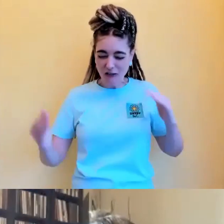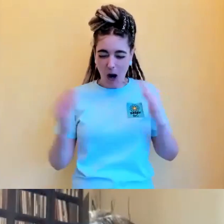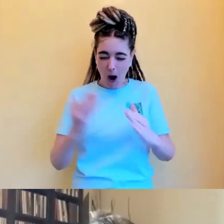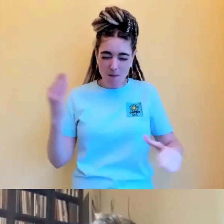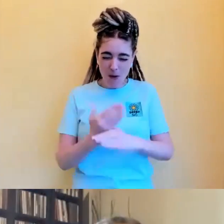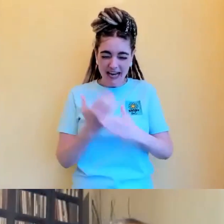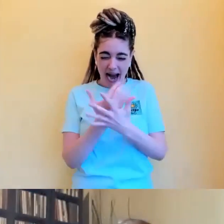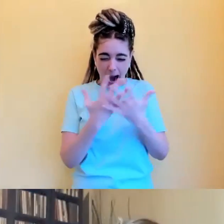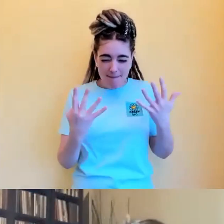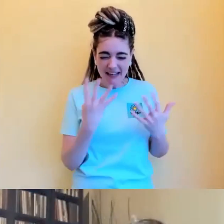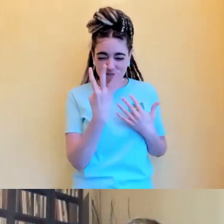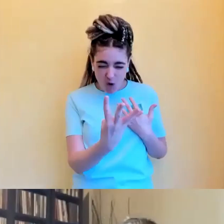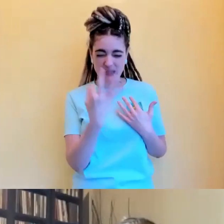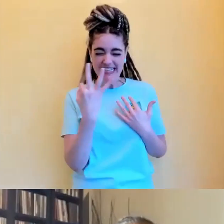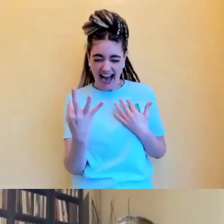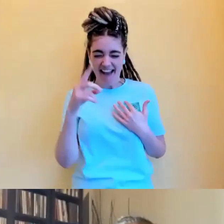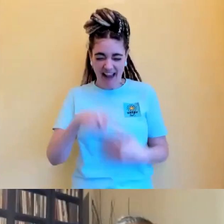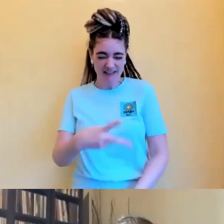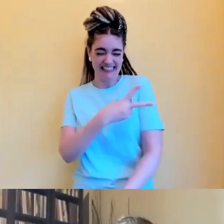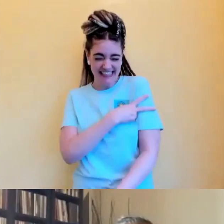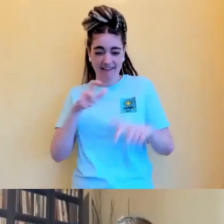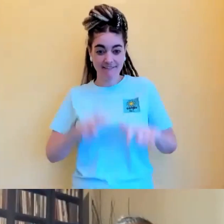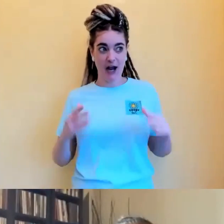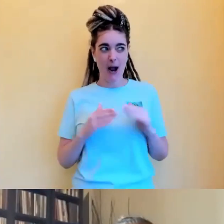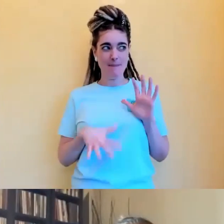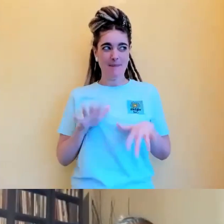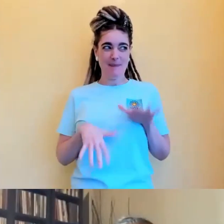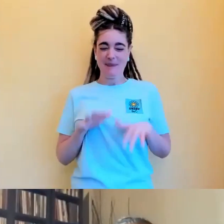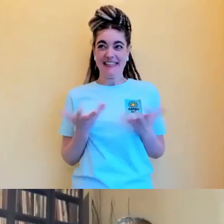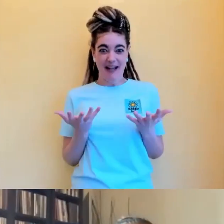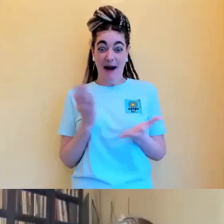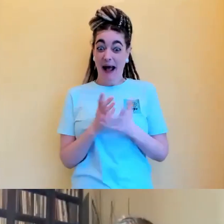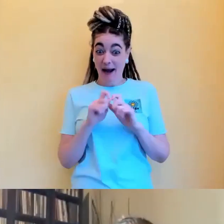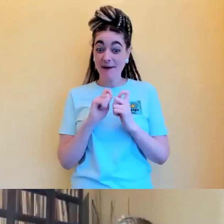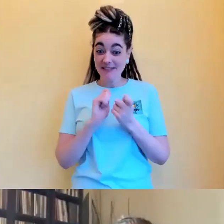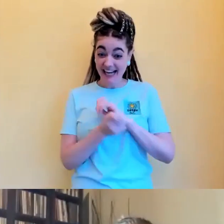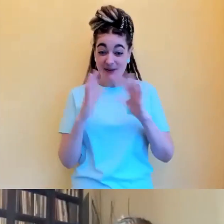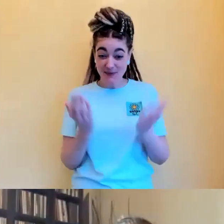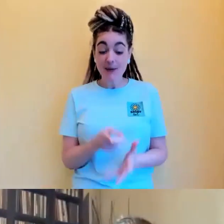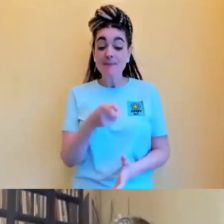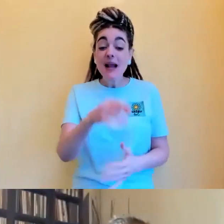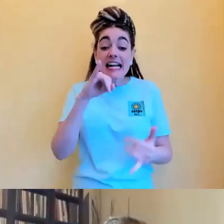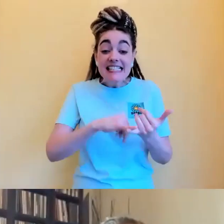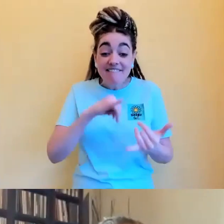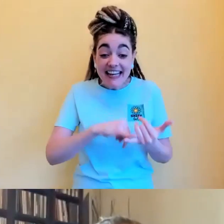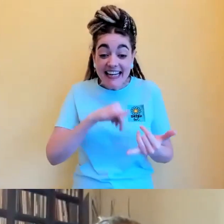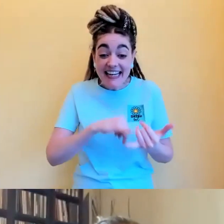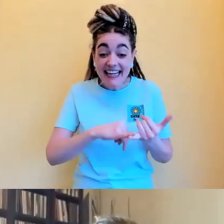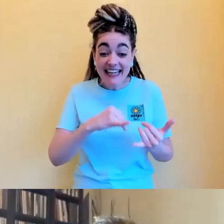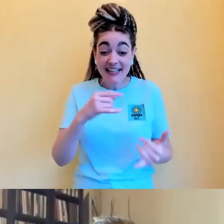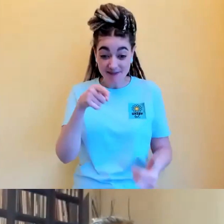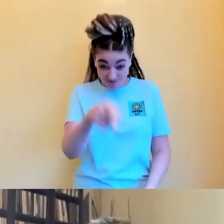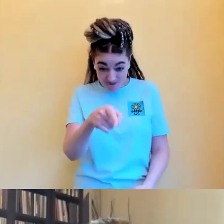So it's definitely changed the way the whole world works, that's for sure. And Stephanie, you obviously with